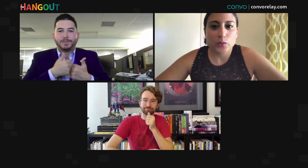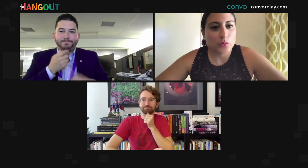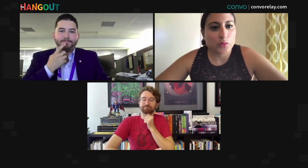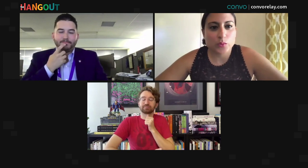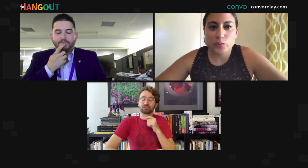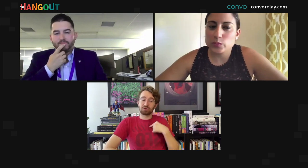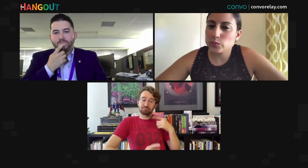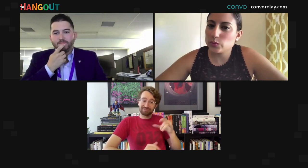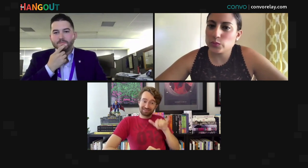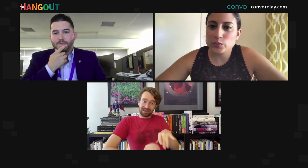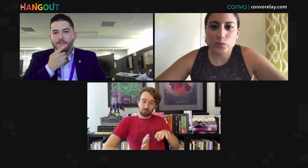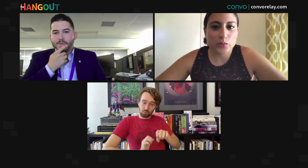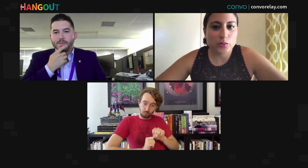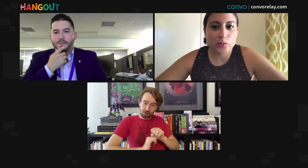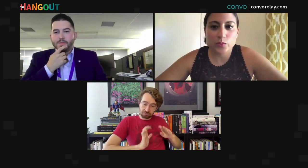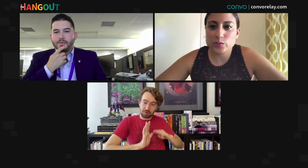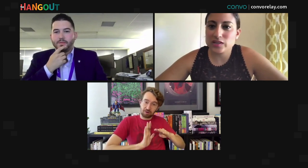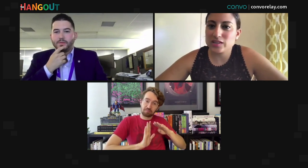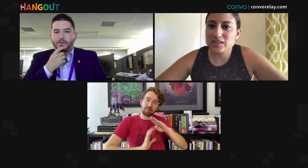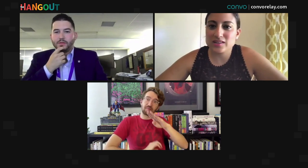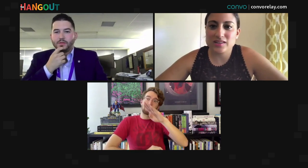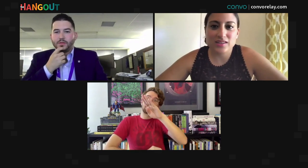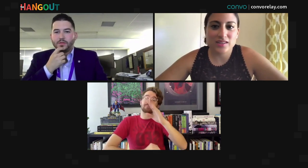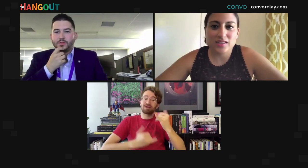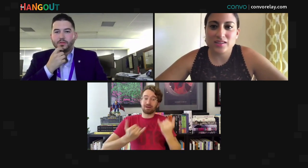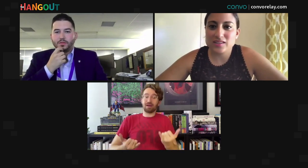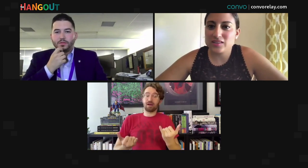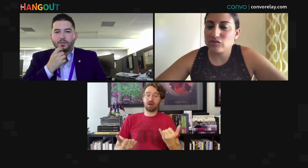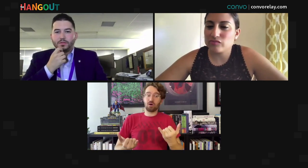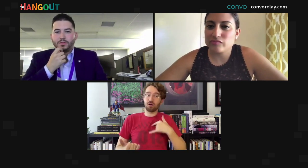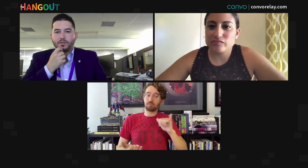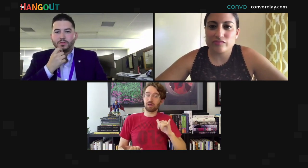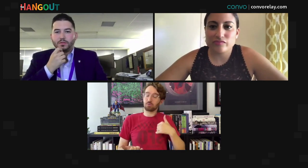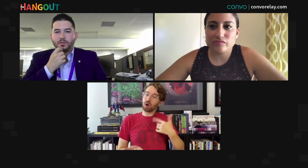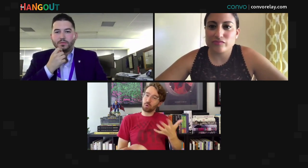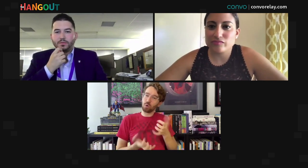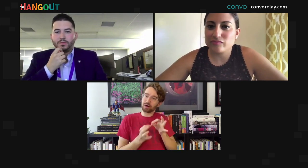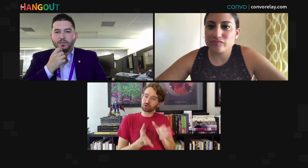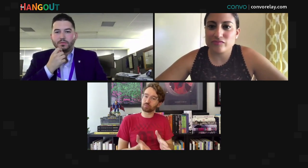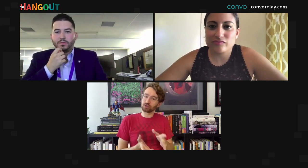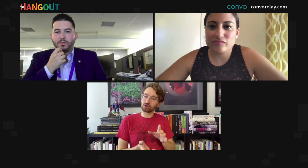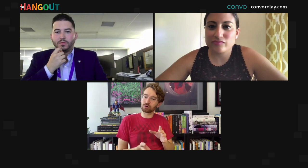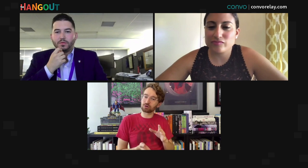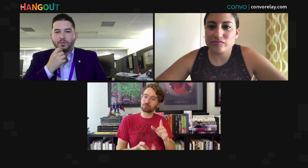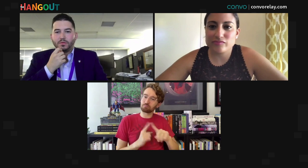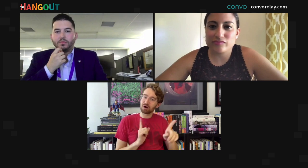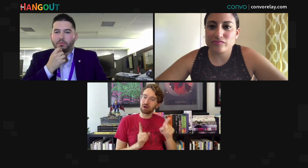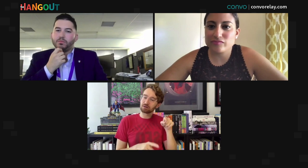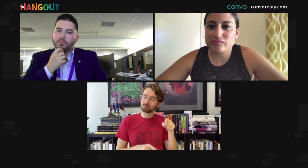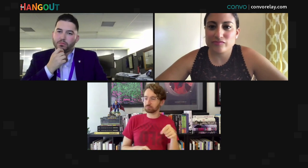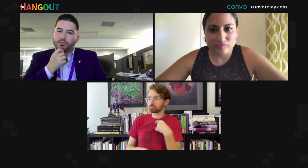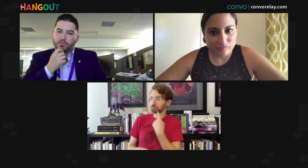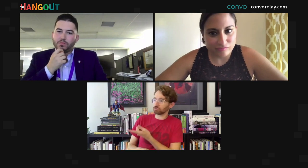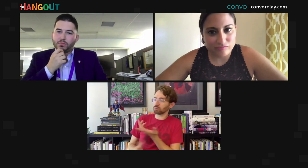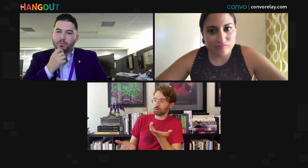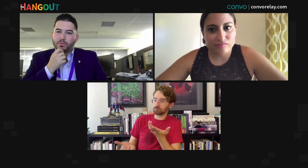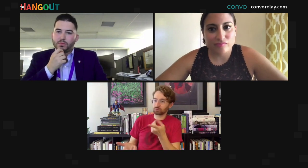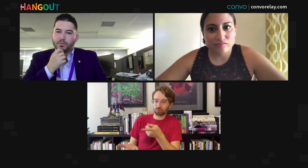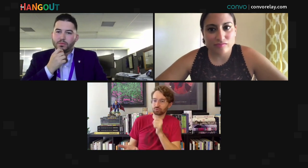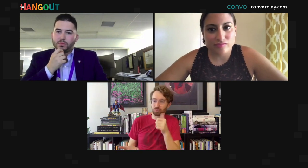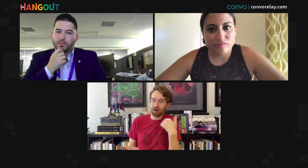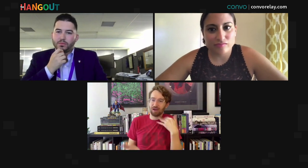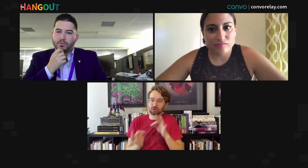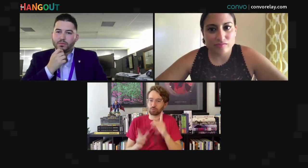or accommodations in that type of environment. So I had to really work my way up. And now in the position that I'm